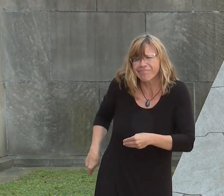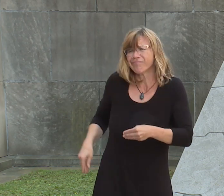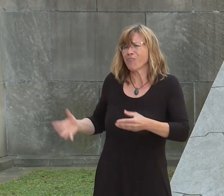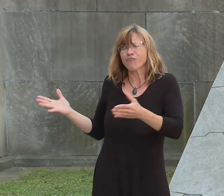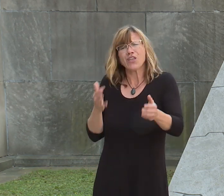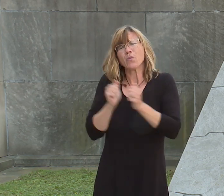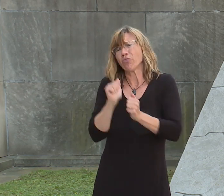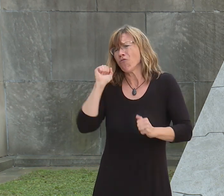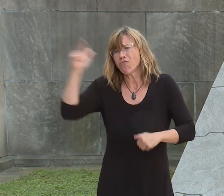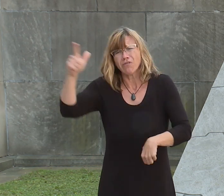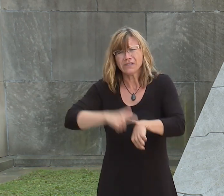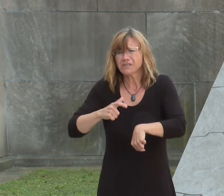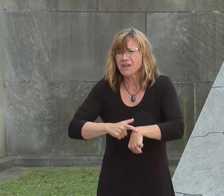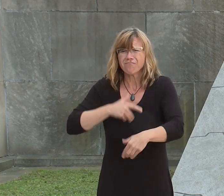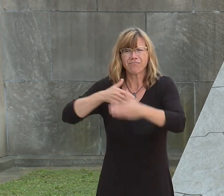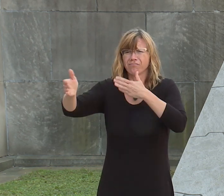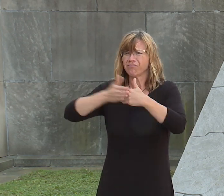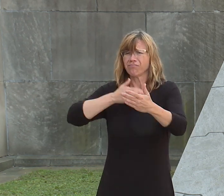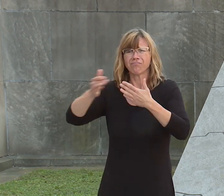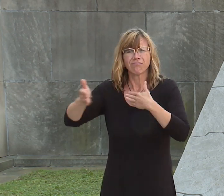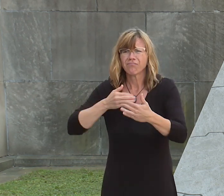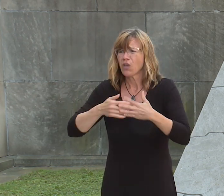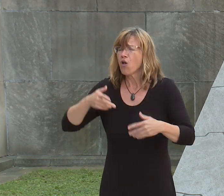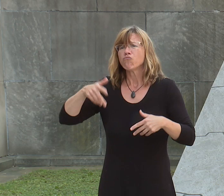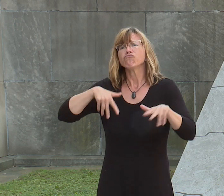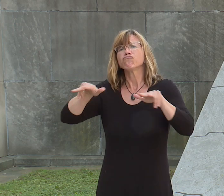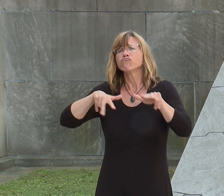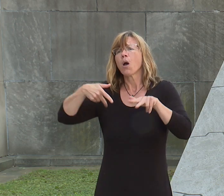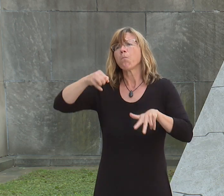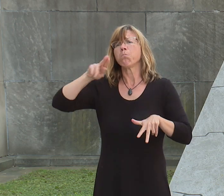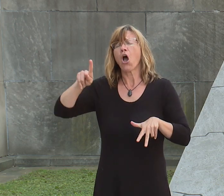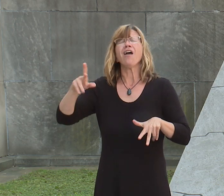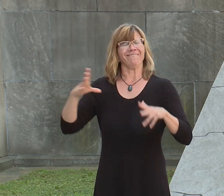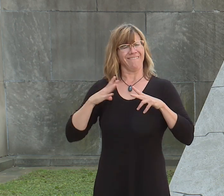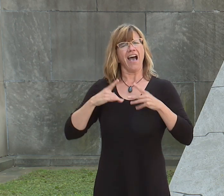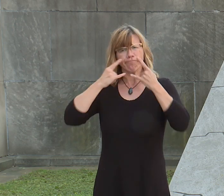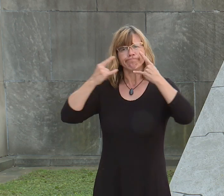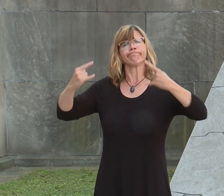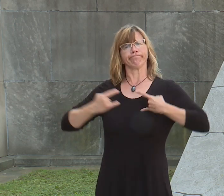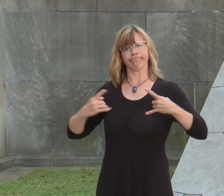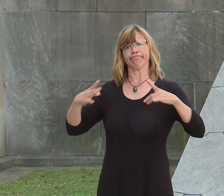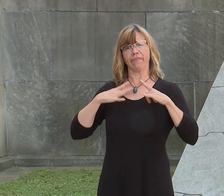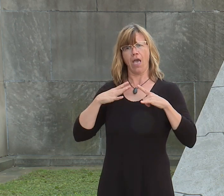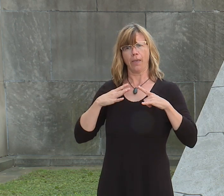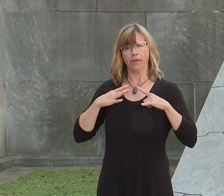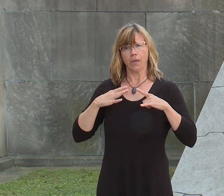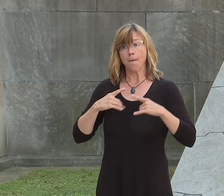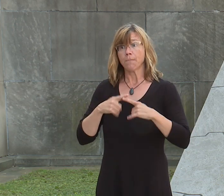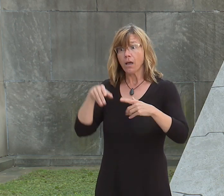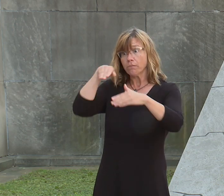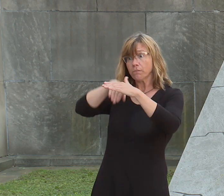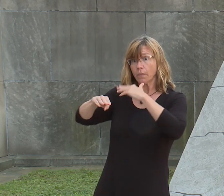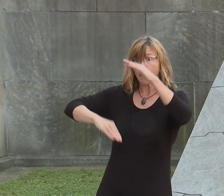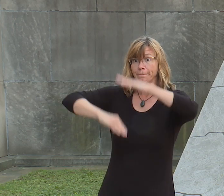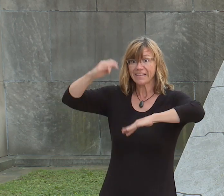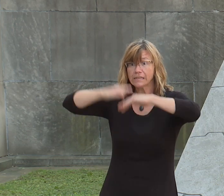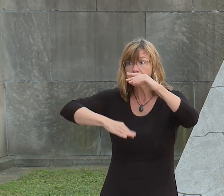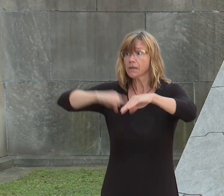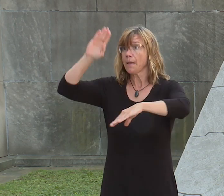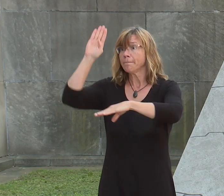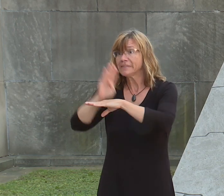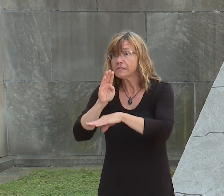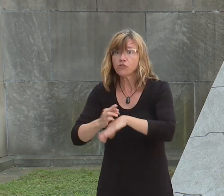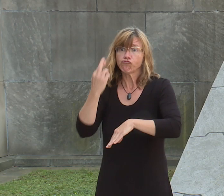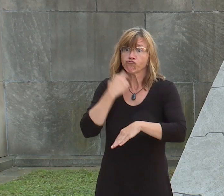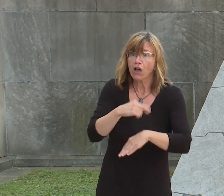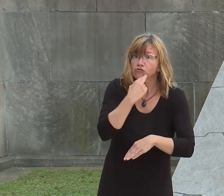park and able to maintain social distancing, wearing a mask isn't necessary. But when you enter a business, use public transportation, or pick up your children from school,